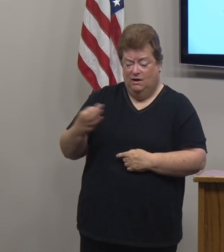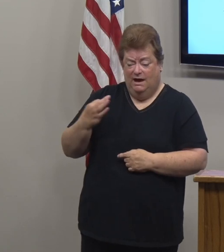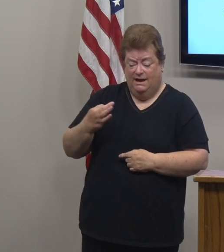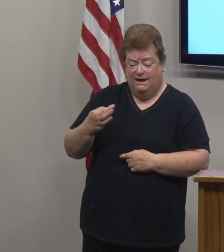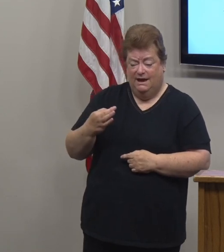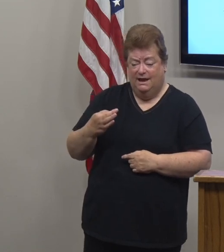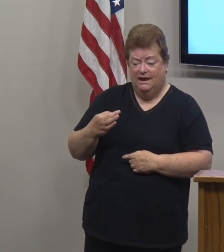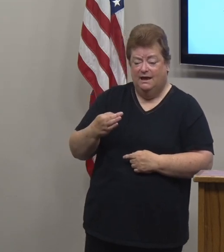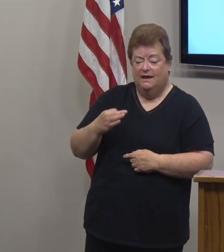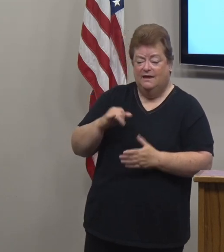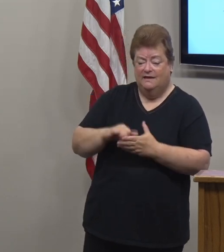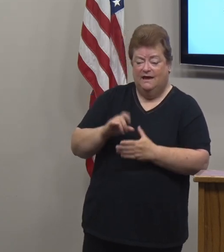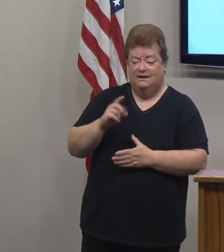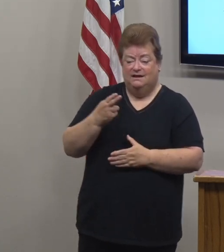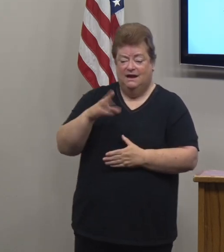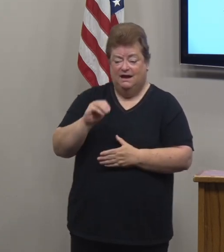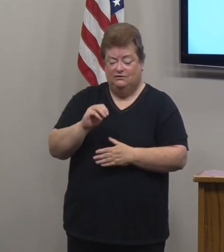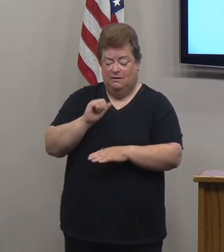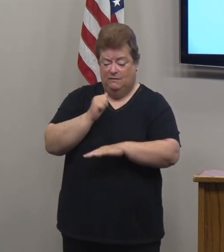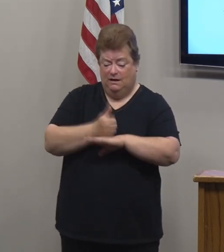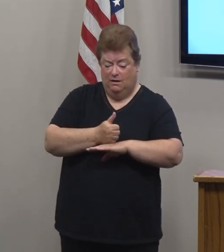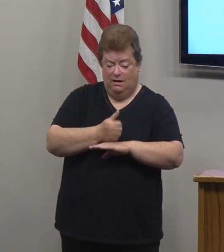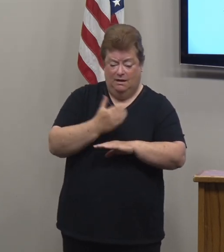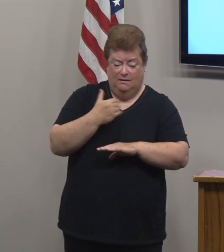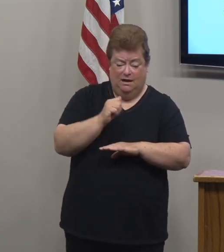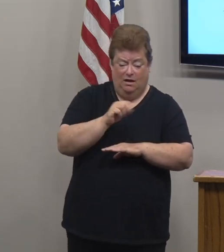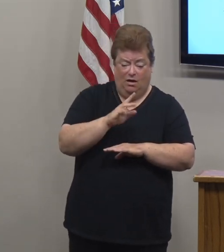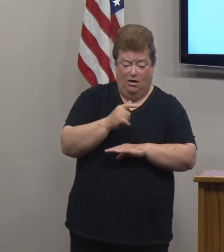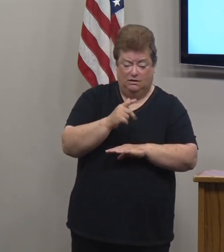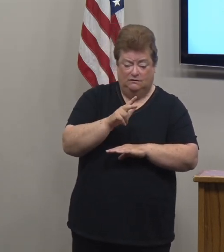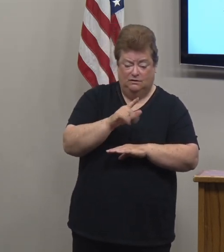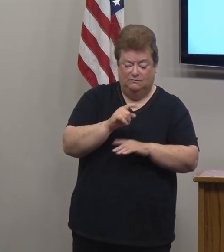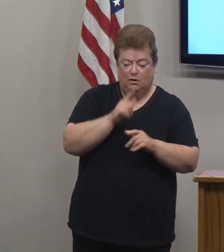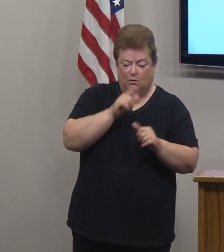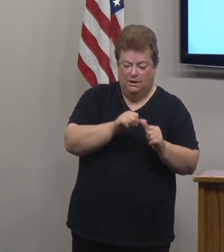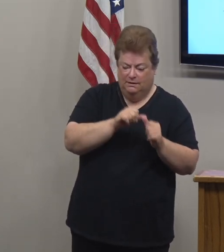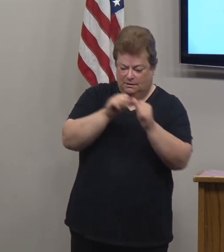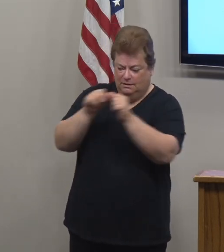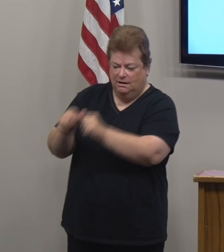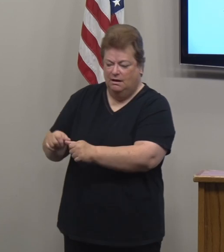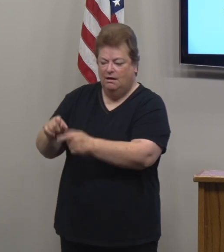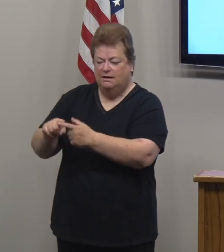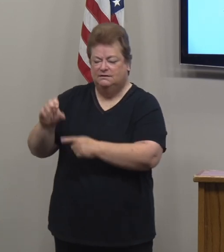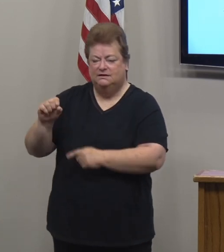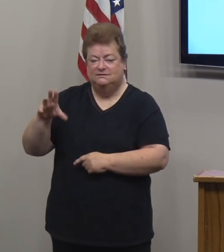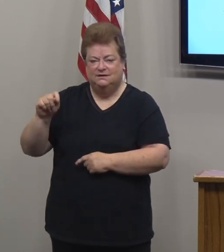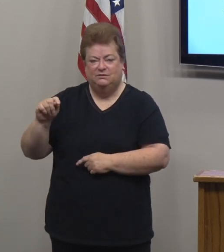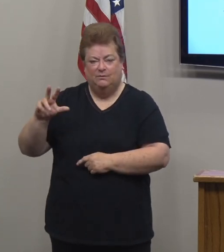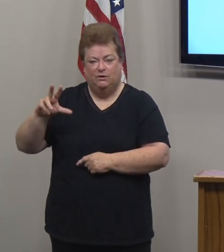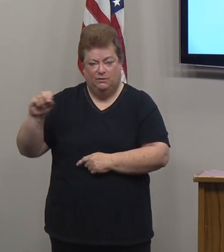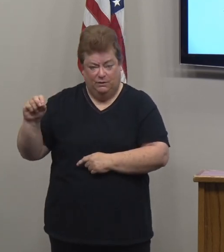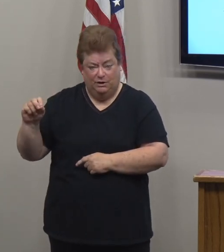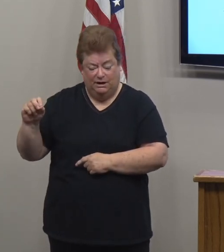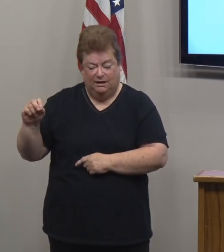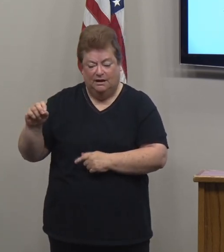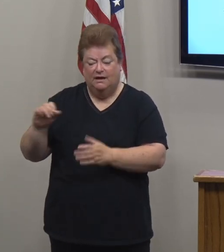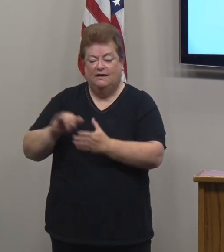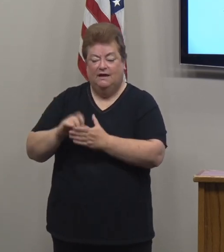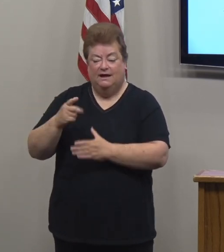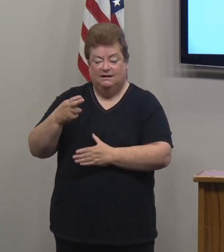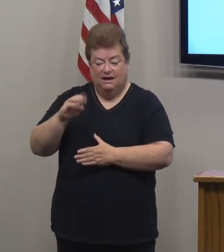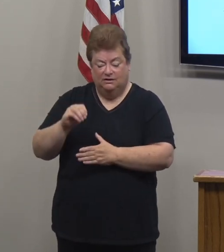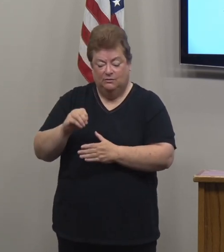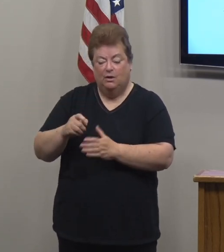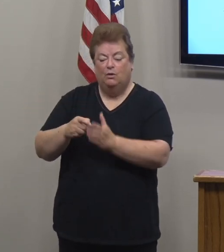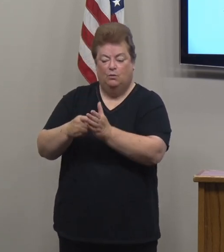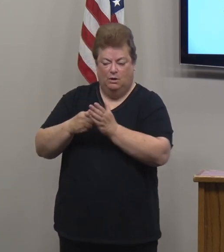put in place August 31st will remain in effect through September 30th. The directed health measure does include the